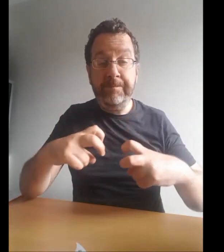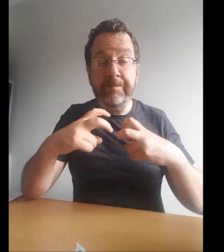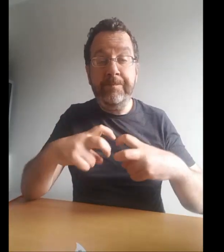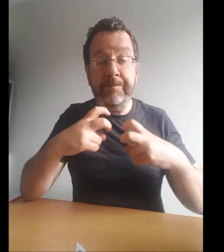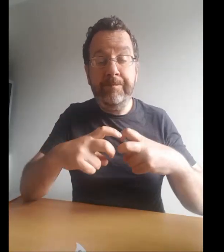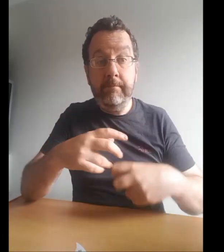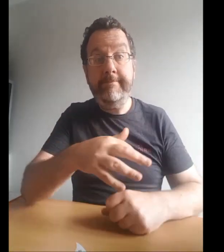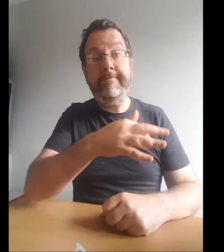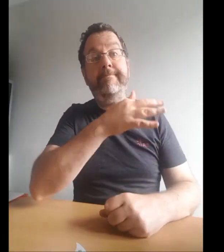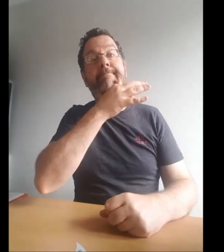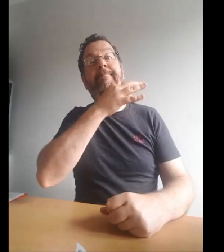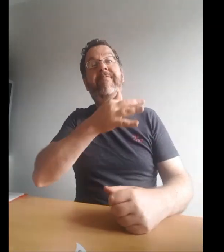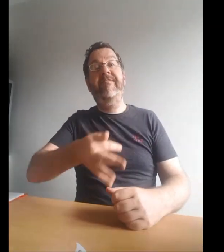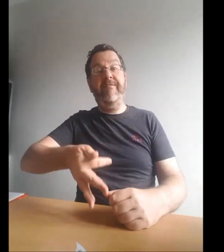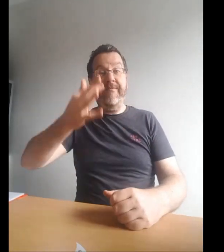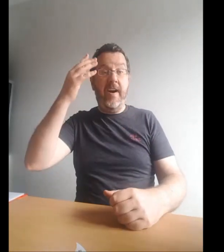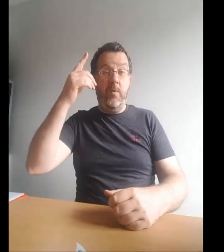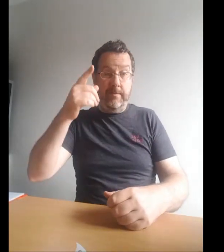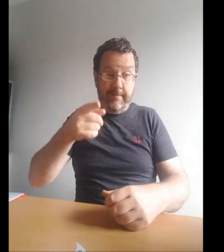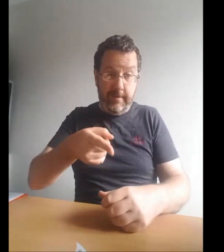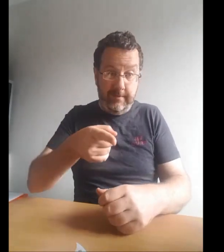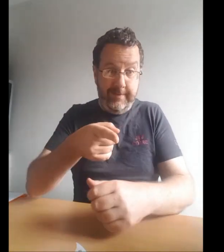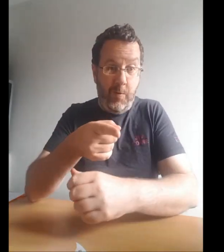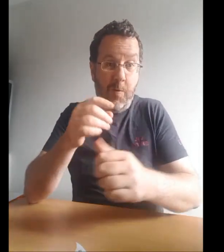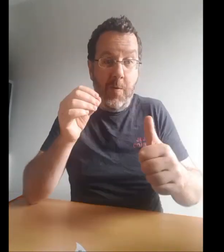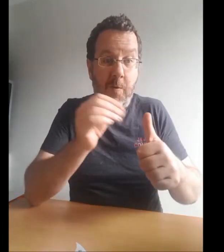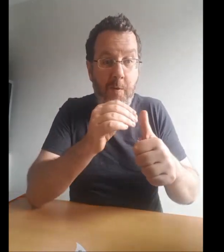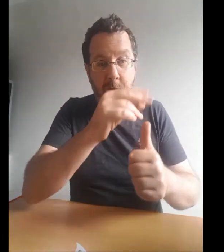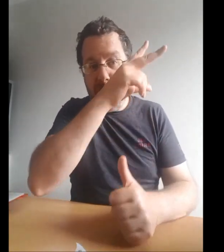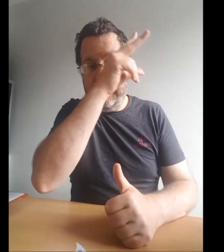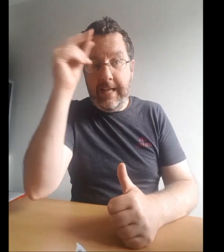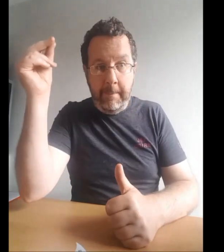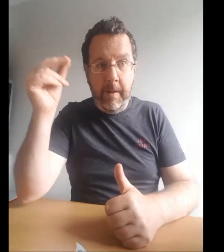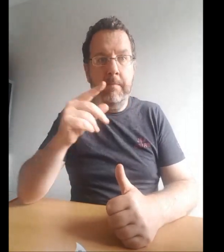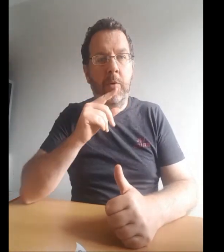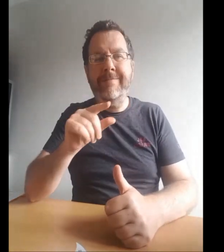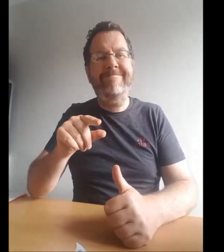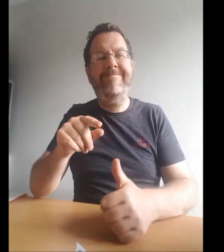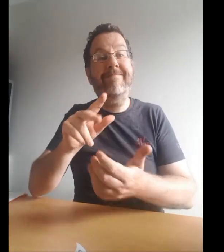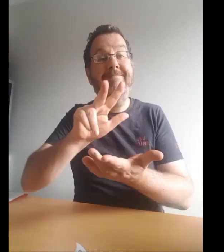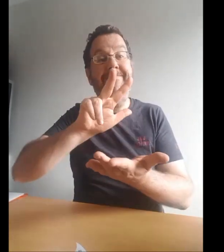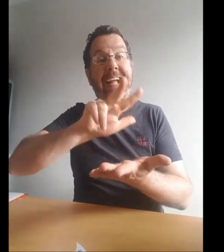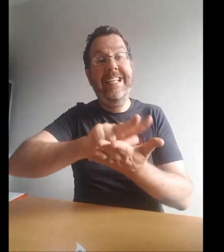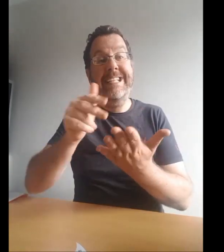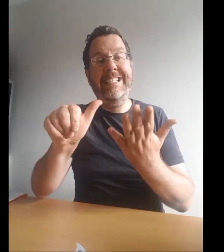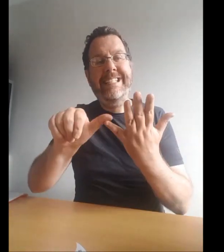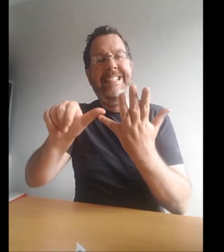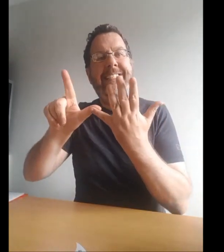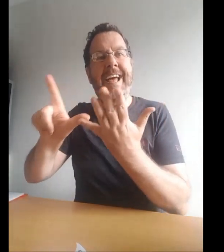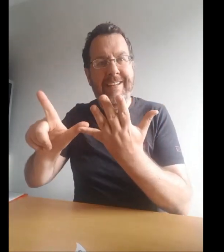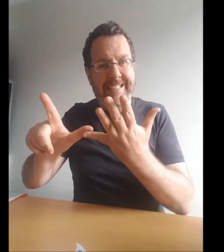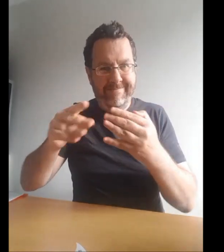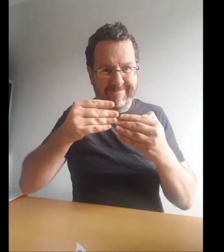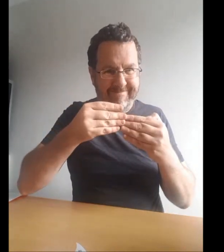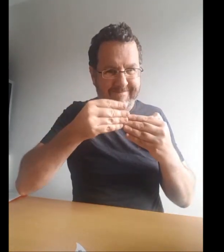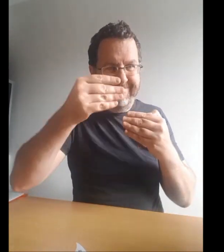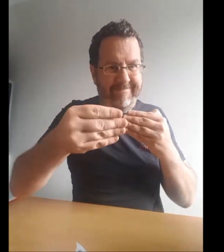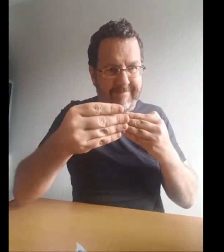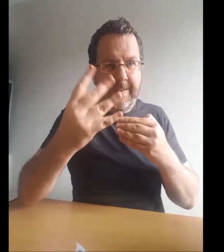my historical research, and I find another example that's quite similar. But it was from 1867, 4 years after this